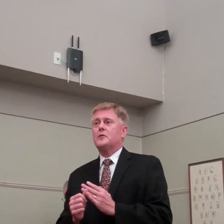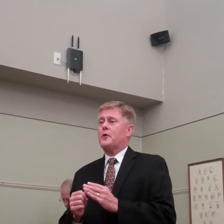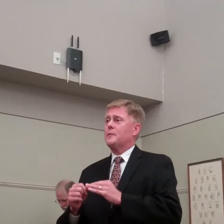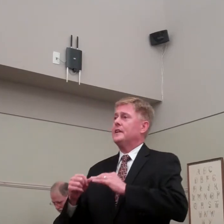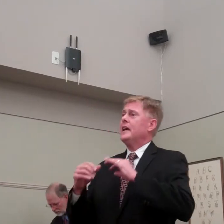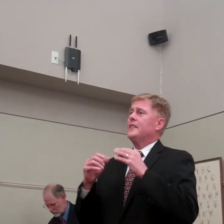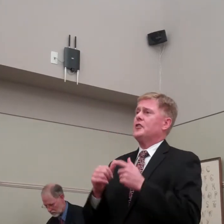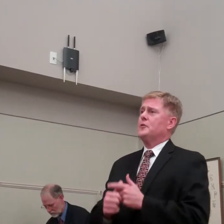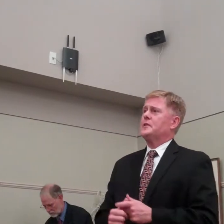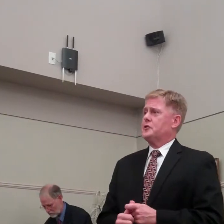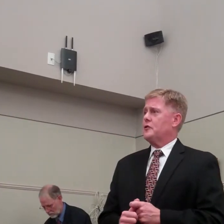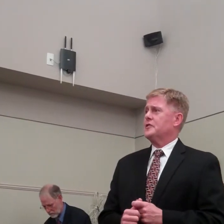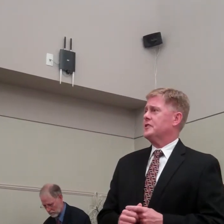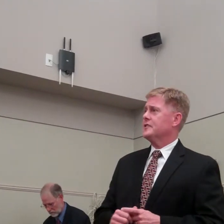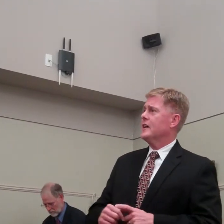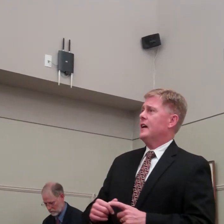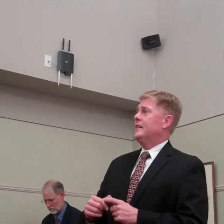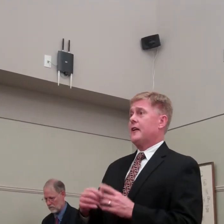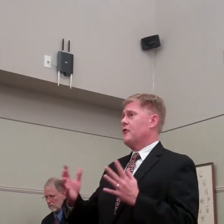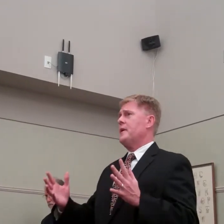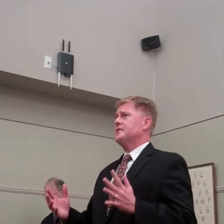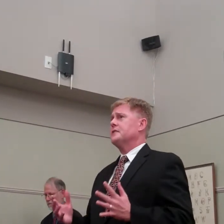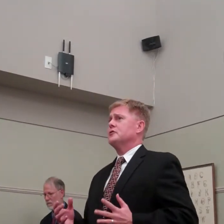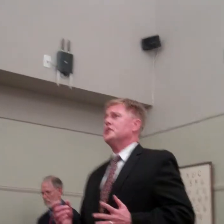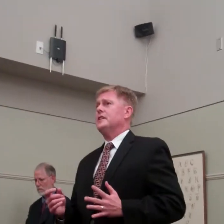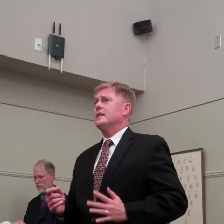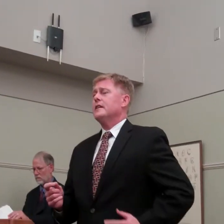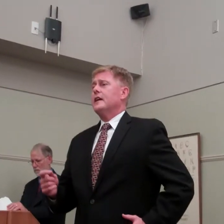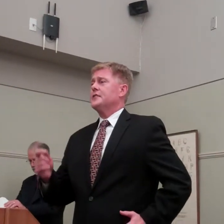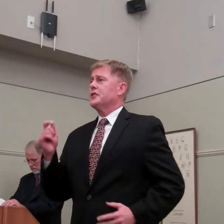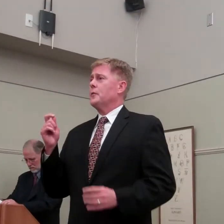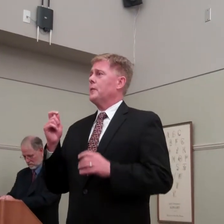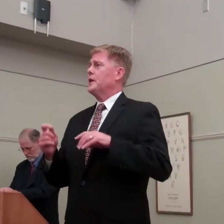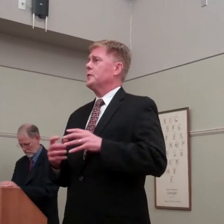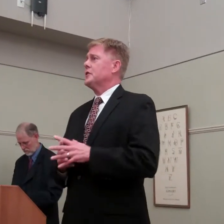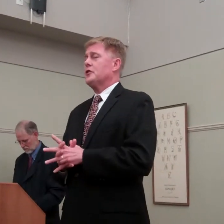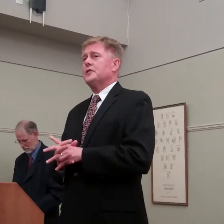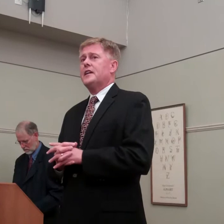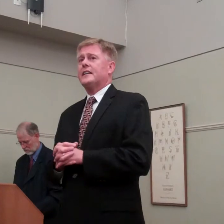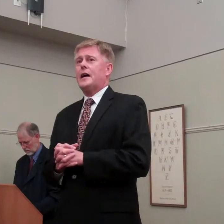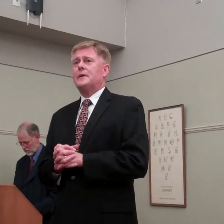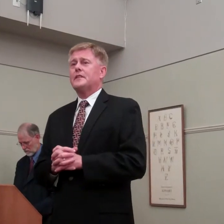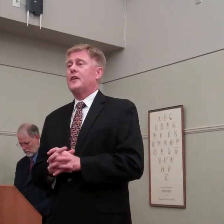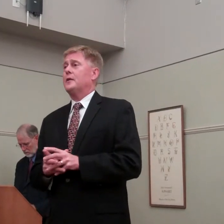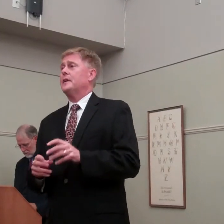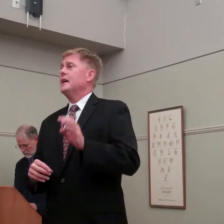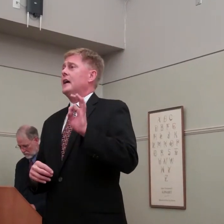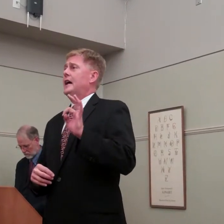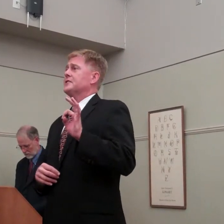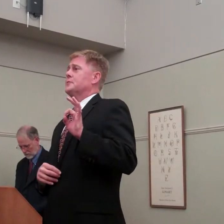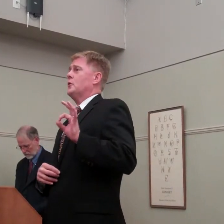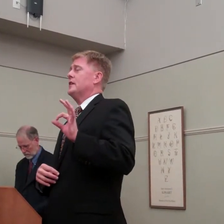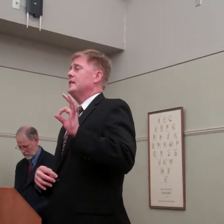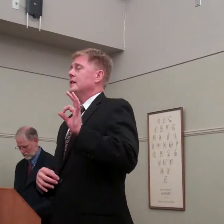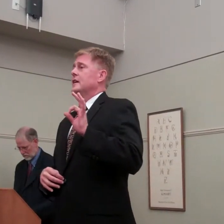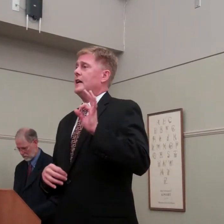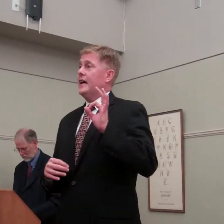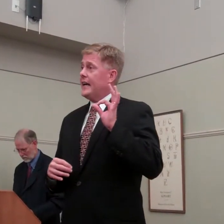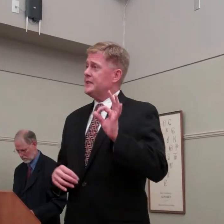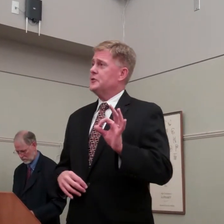department, the human services. That are the best in Virginia. And so we want to encourage economic development. I supported, and I do